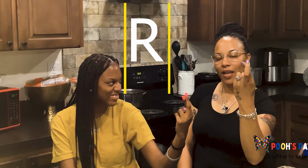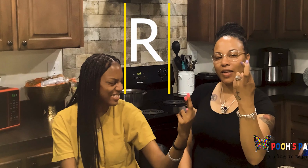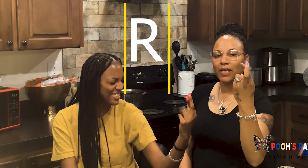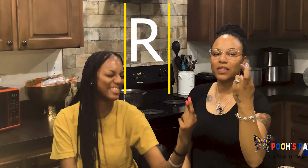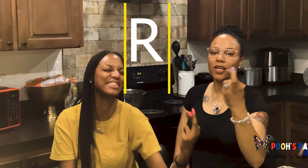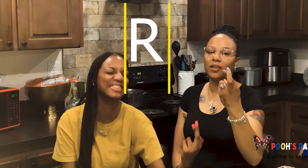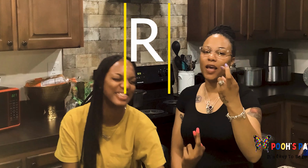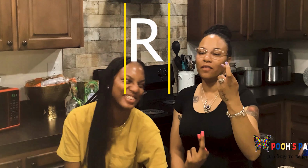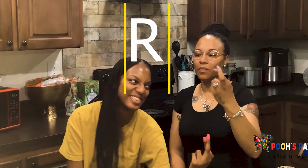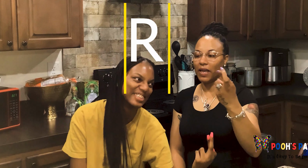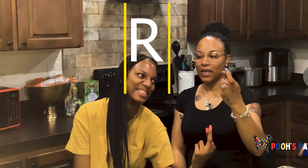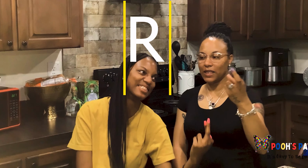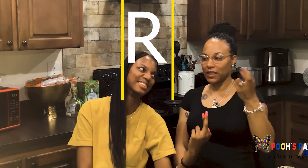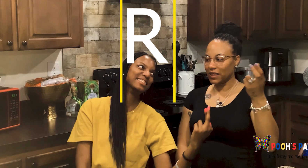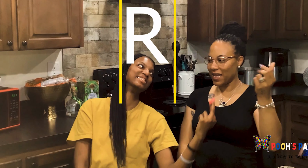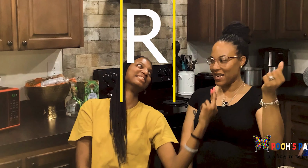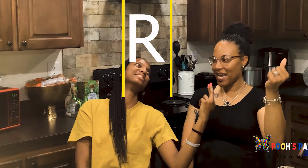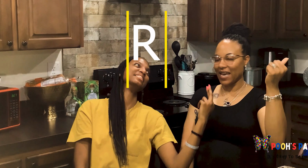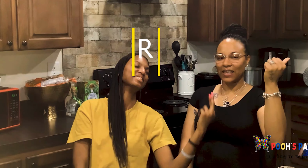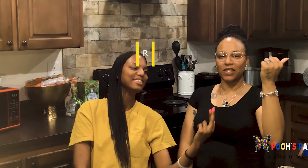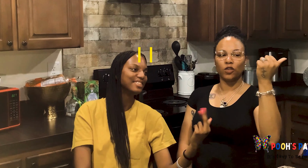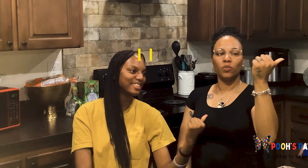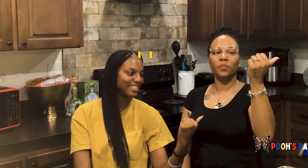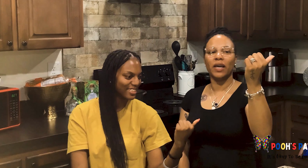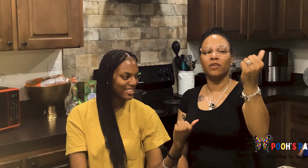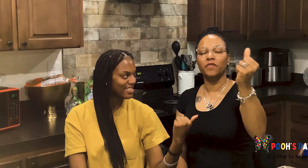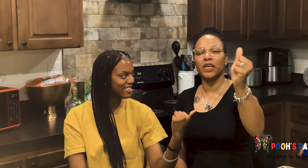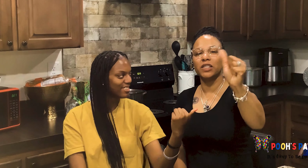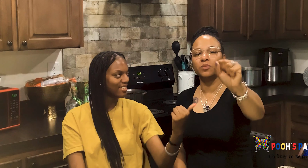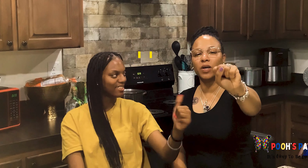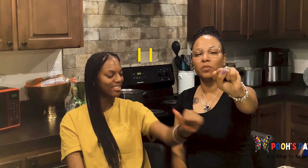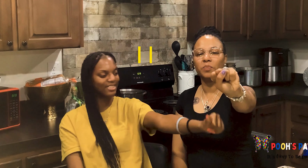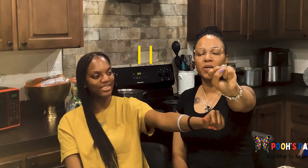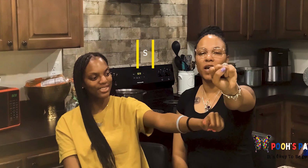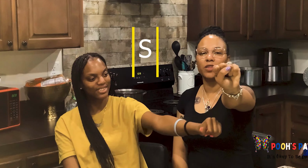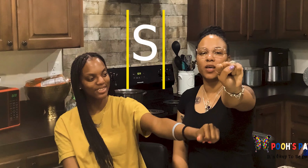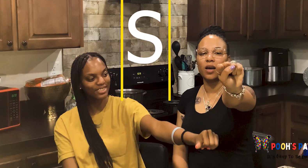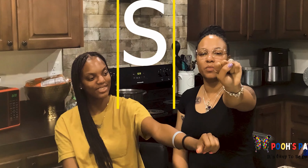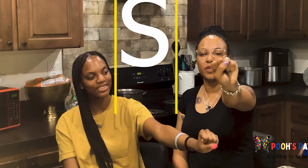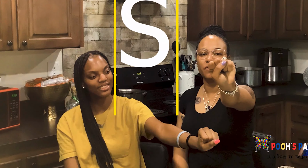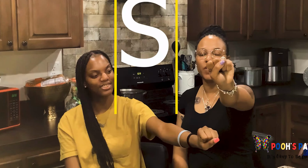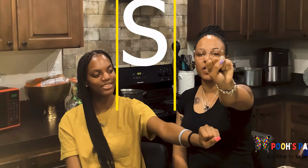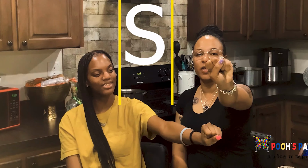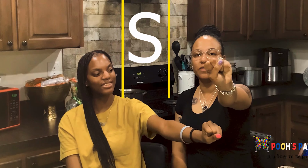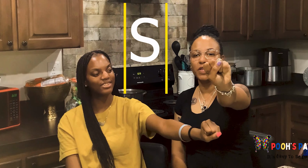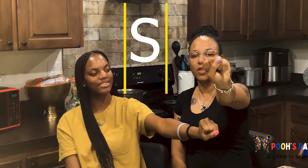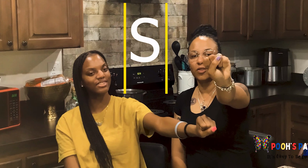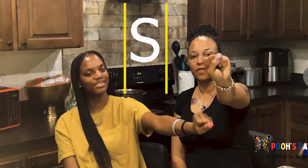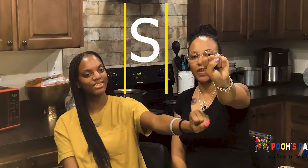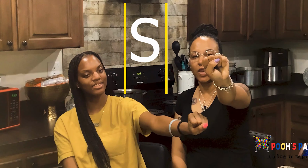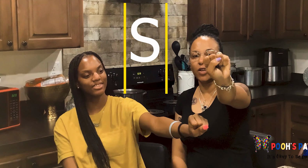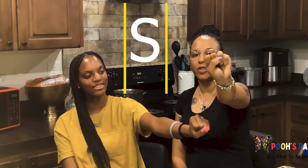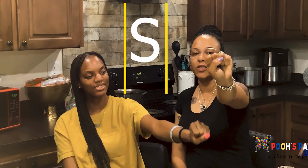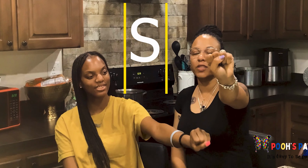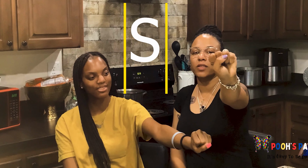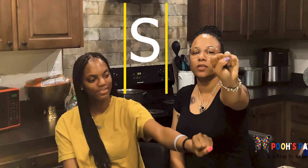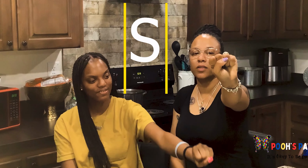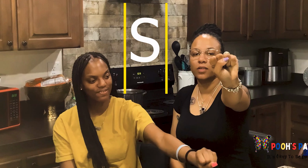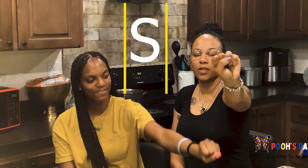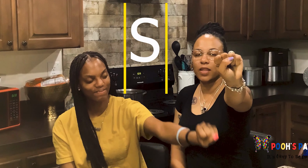Next letter of the alphabet is an S. We make a fist, but we put our thumb in front of the other fingers. That's